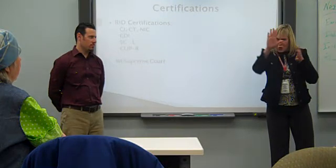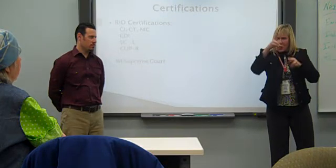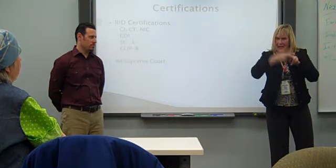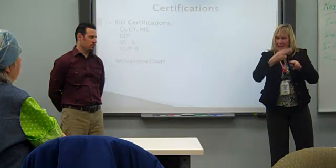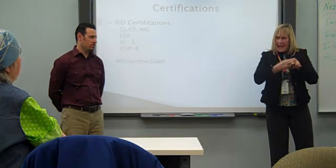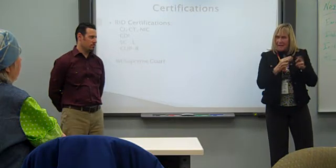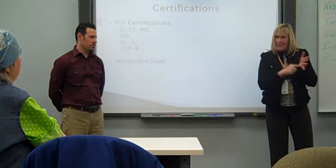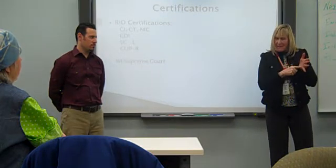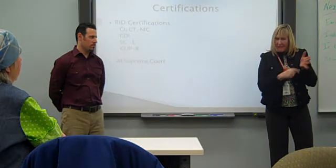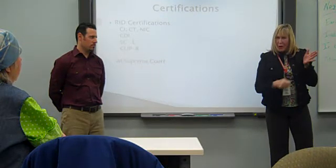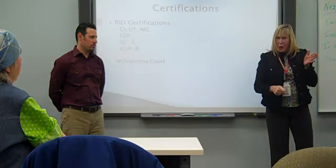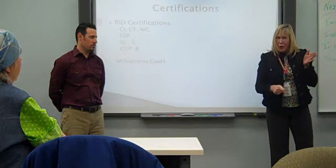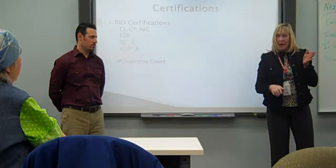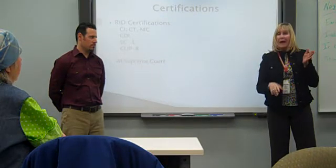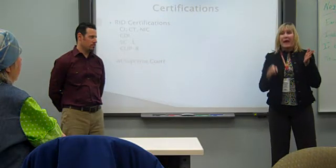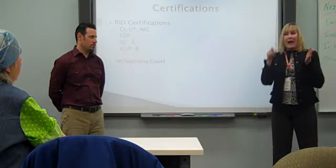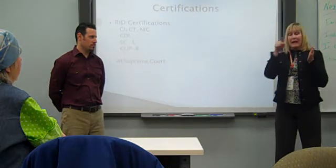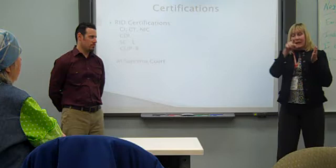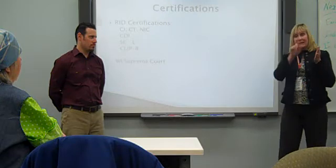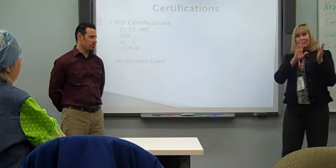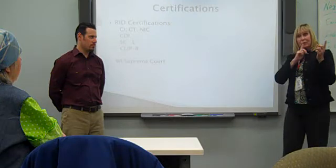You need to write down the name of your tribe.